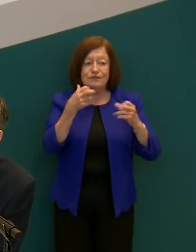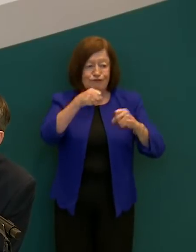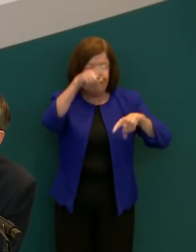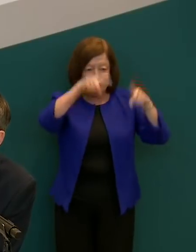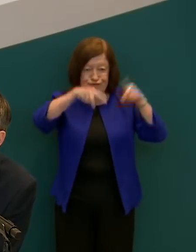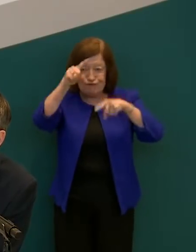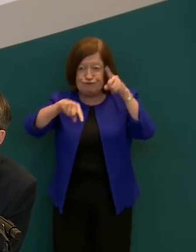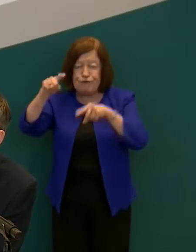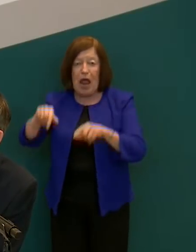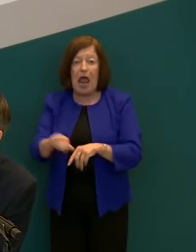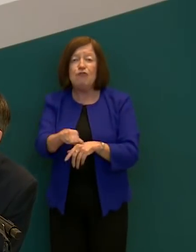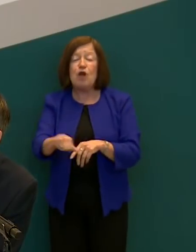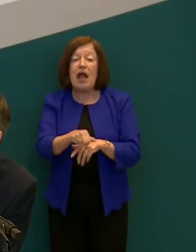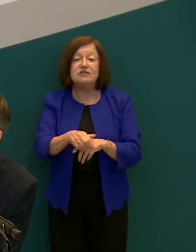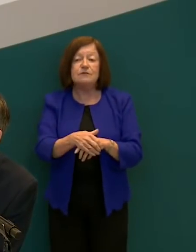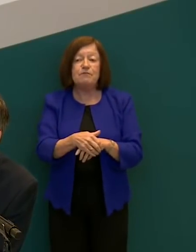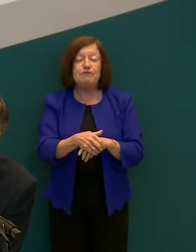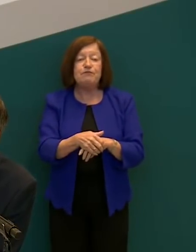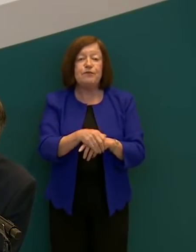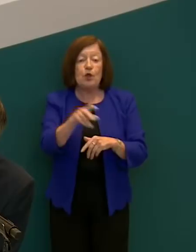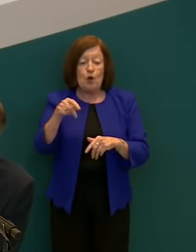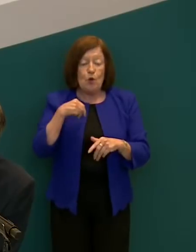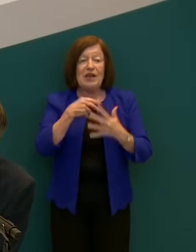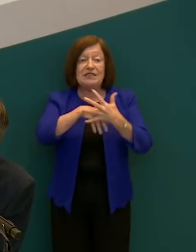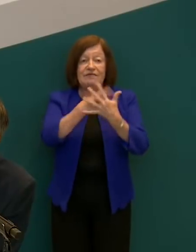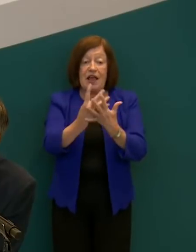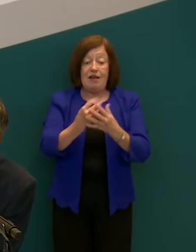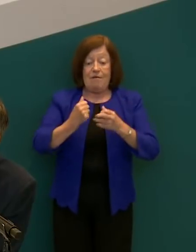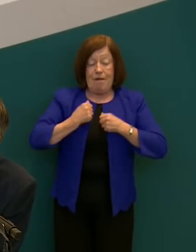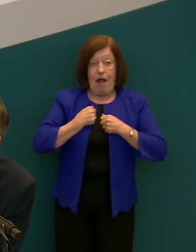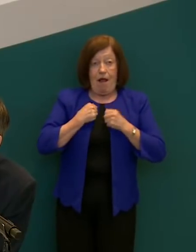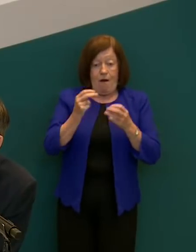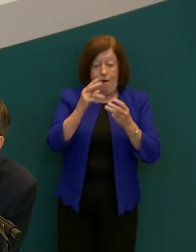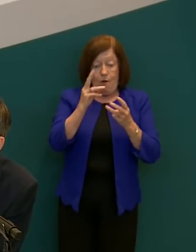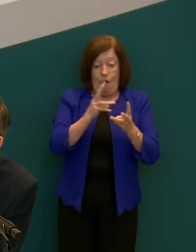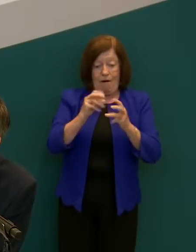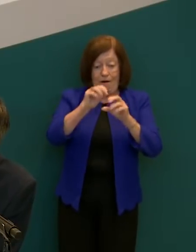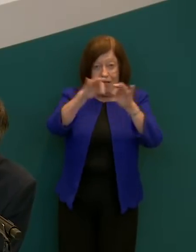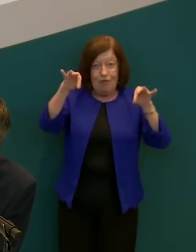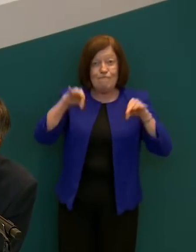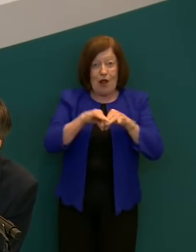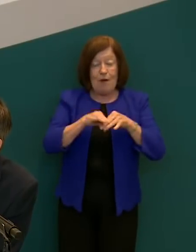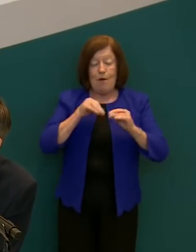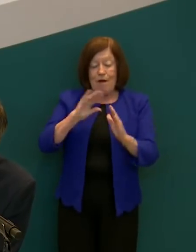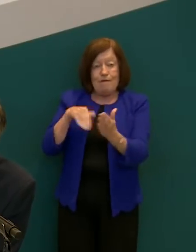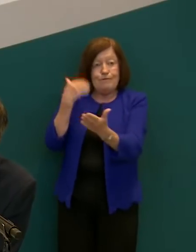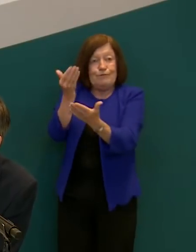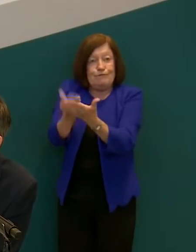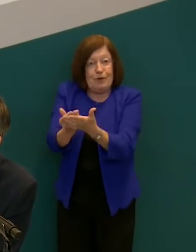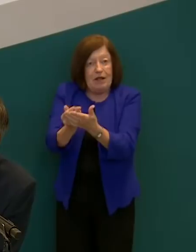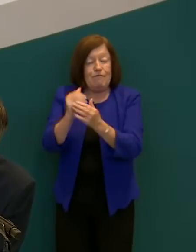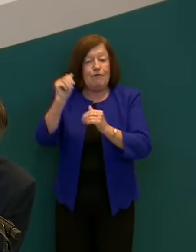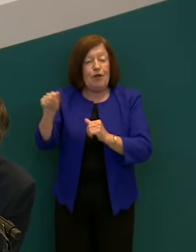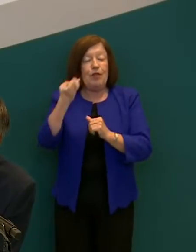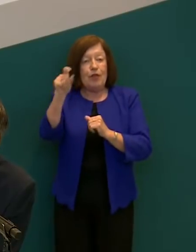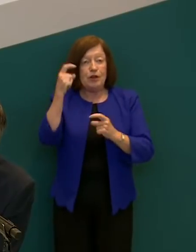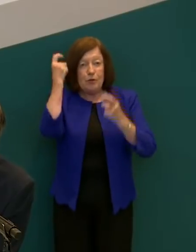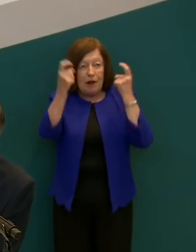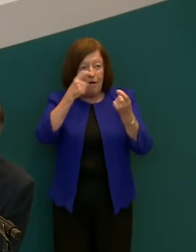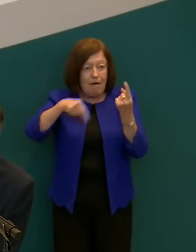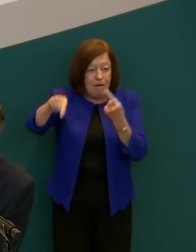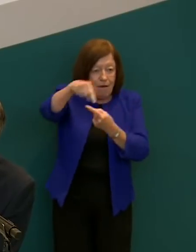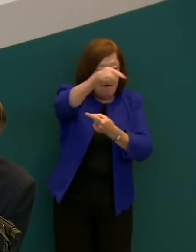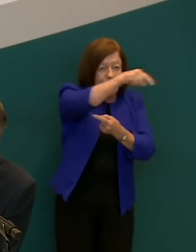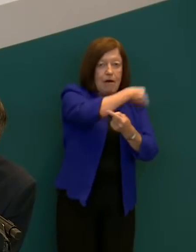sectors. And so we've developed our part of the framework, submitted it, but now it's being considered across all